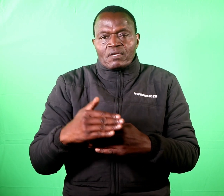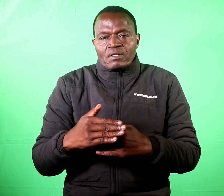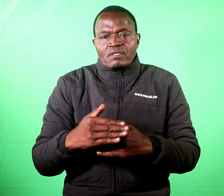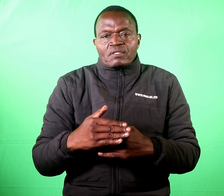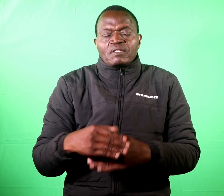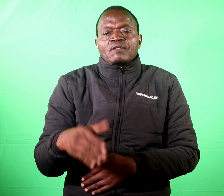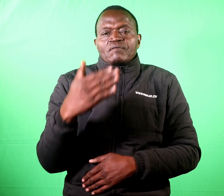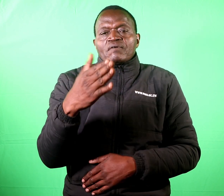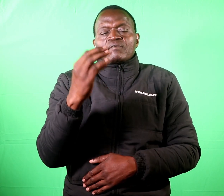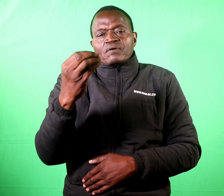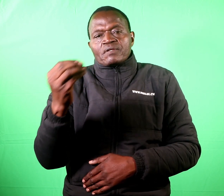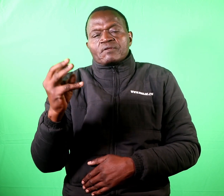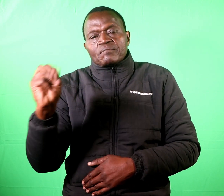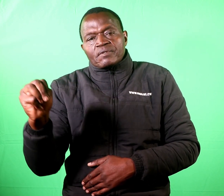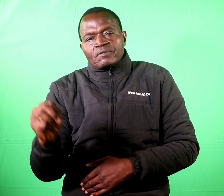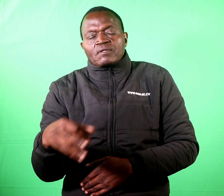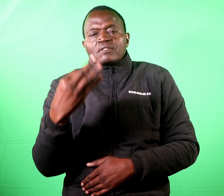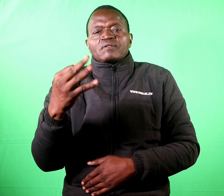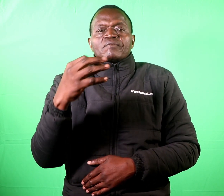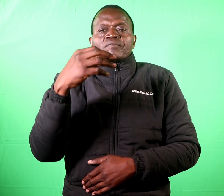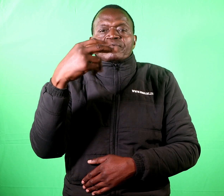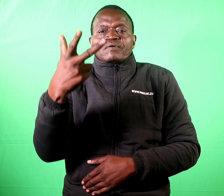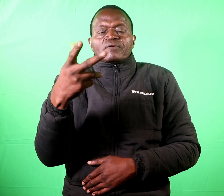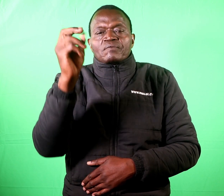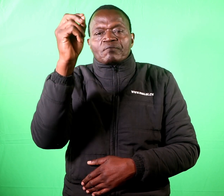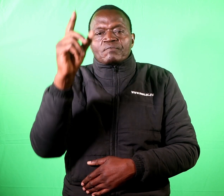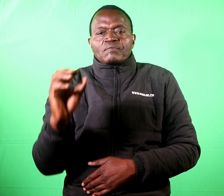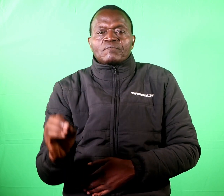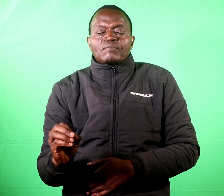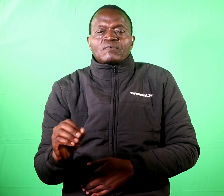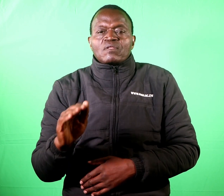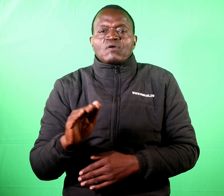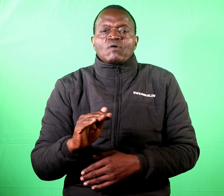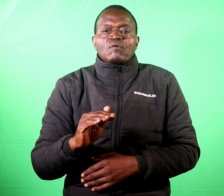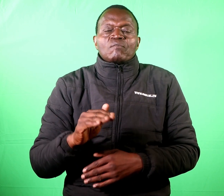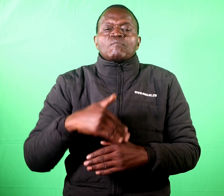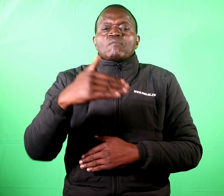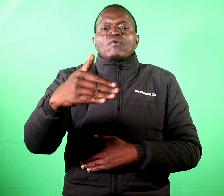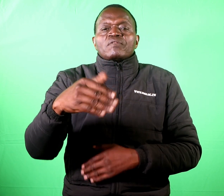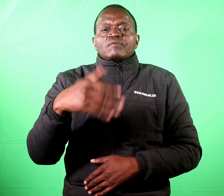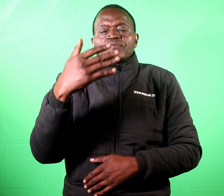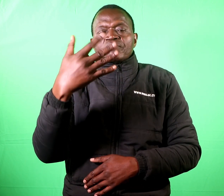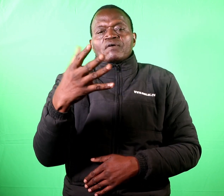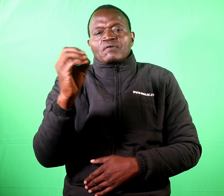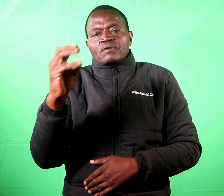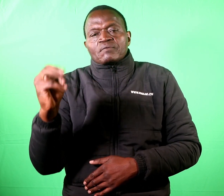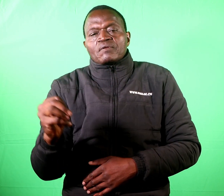500 meters, 38%, more than 500 meters but less than 1